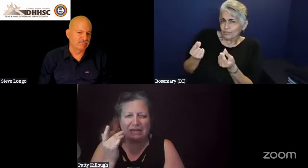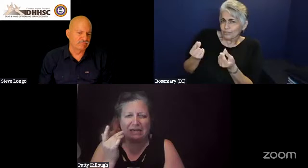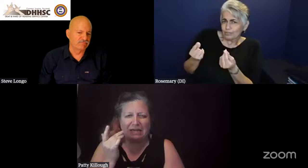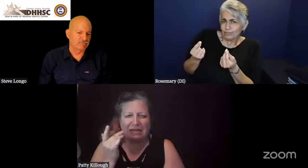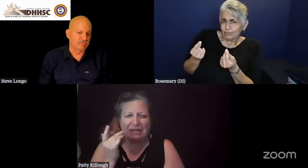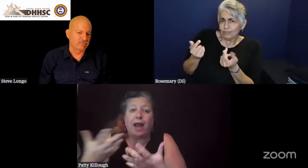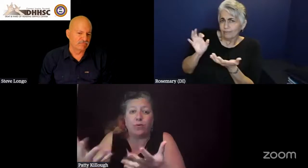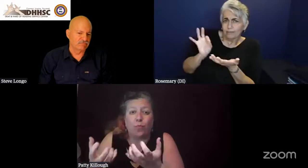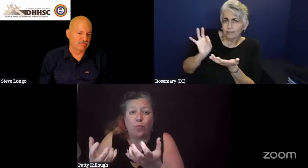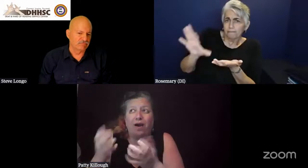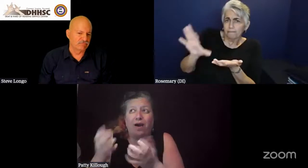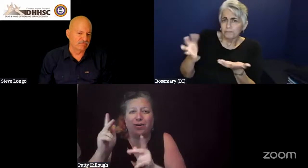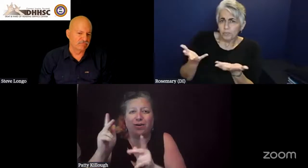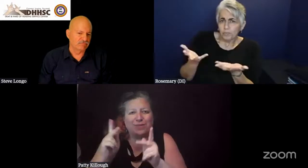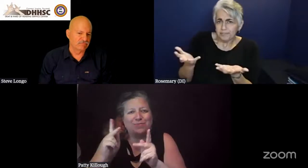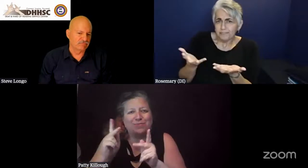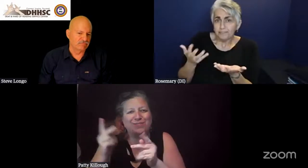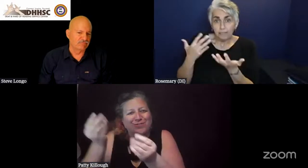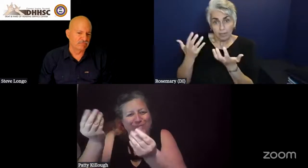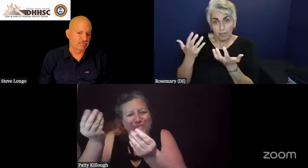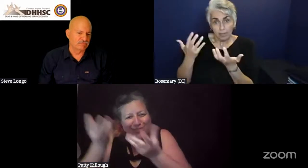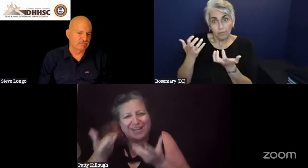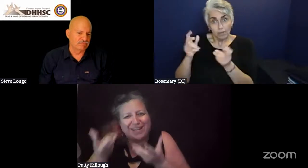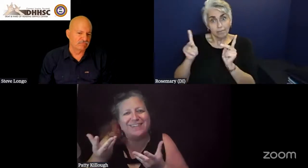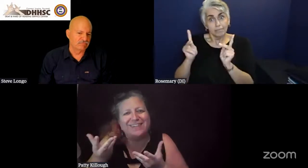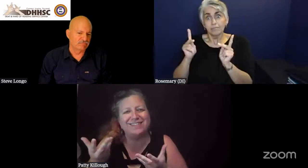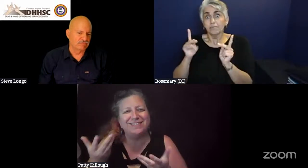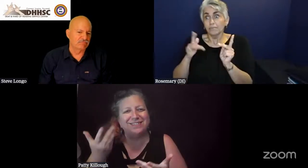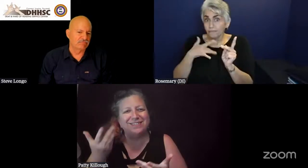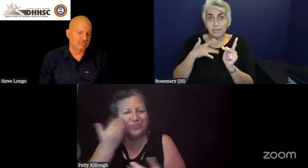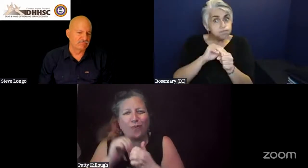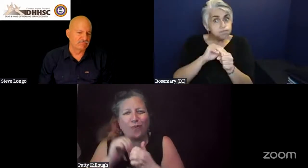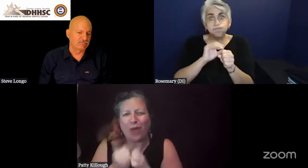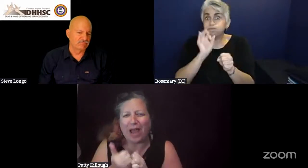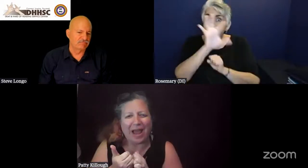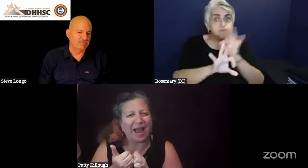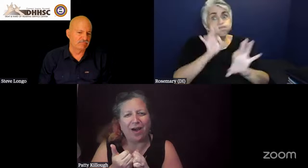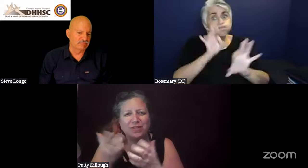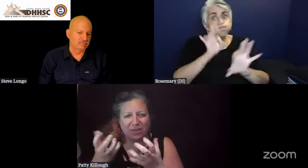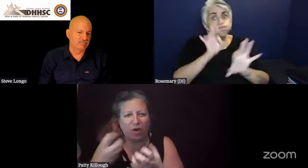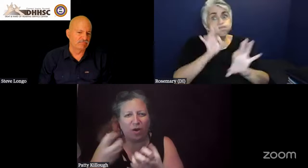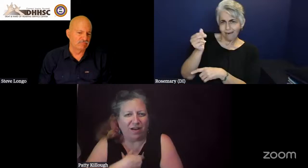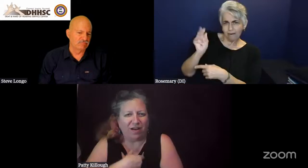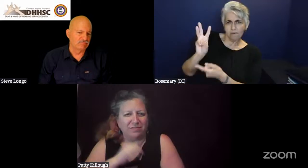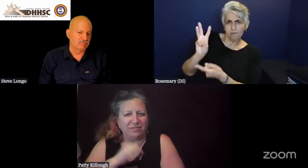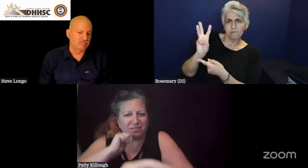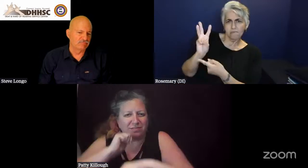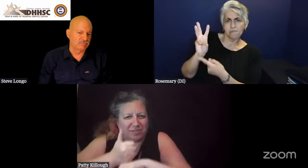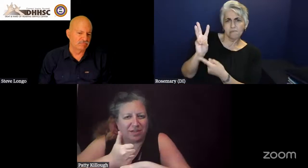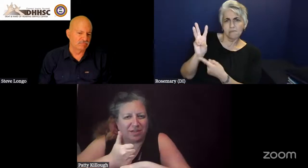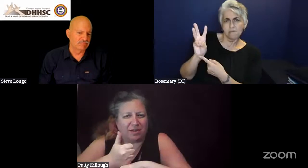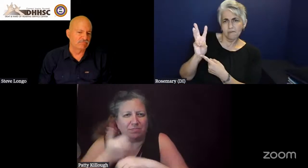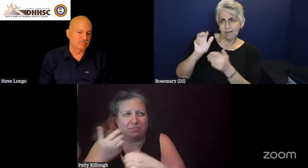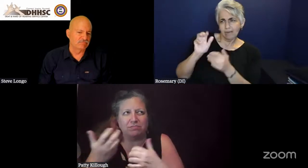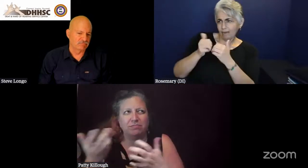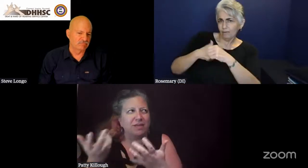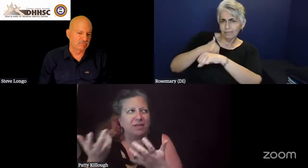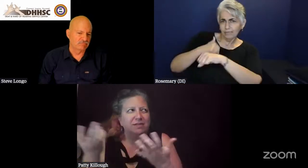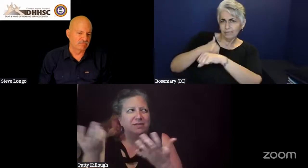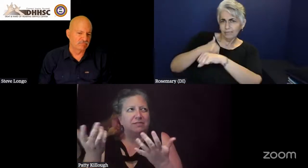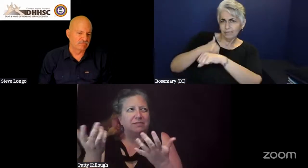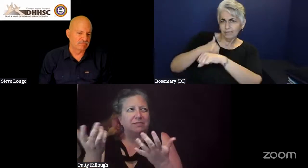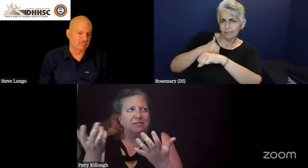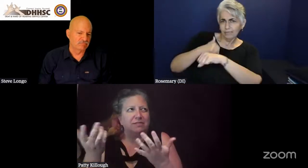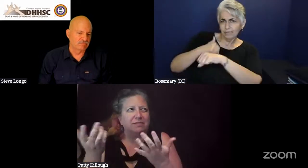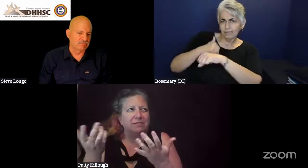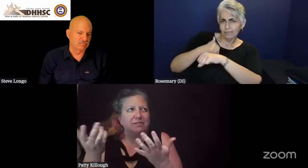The board will pay attention. But they said they didn't want to do that. So I'm not sure what to do. So I want to throw that out. If people want